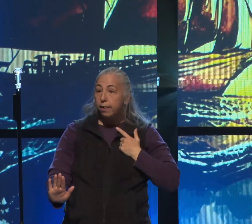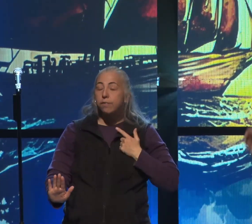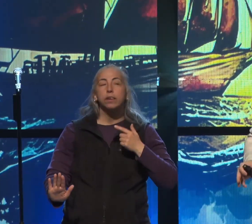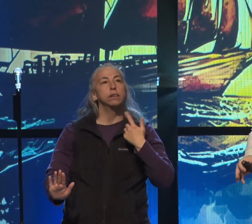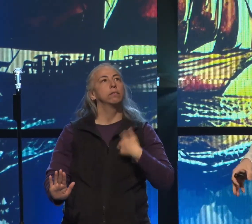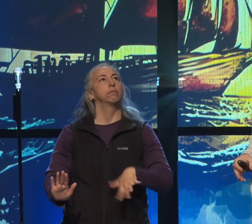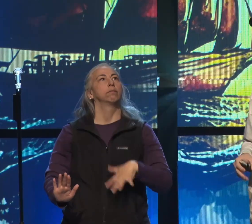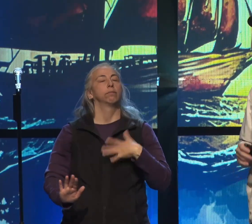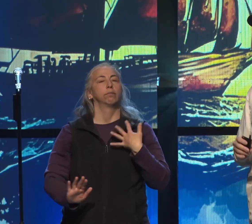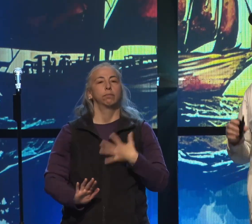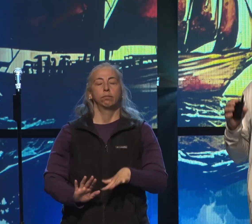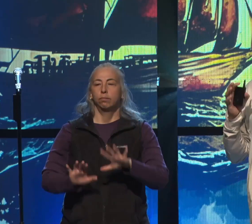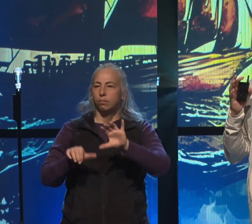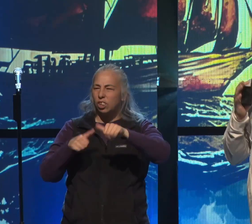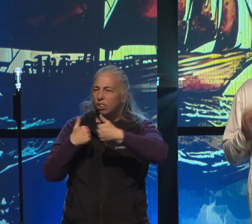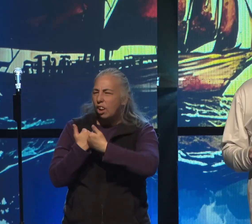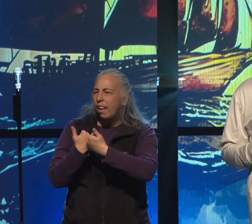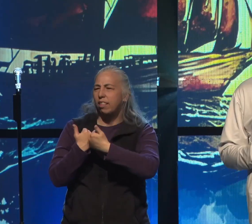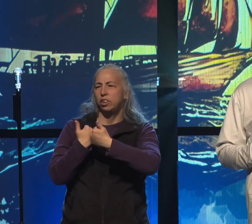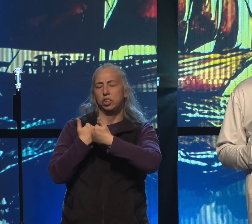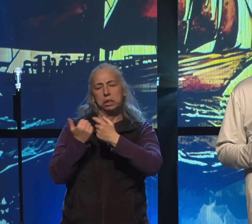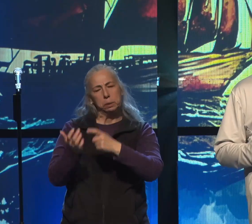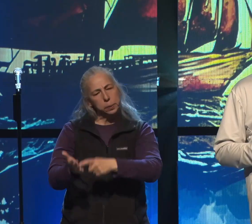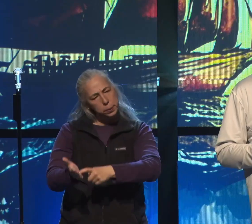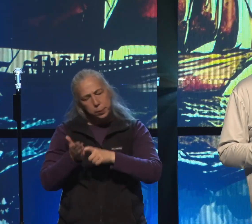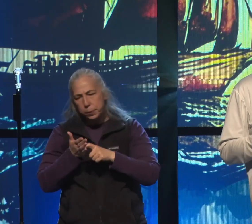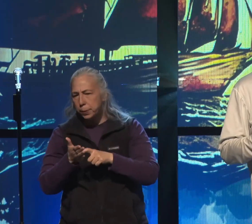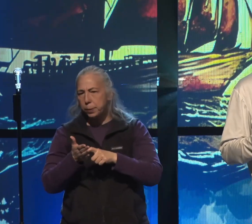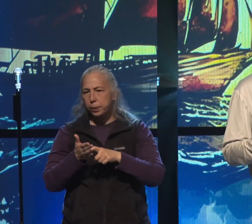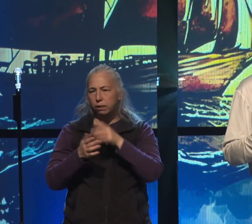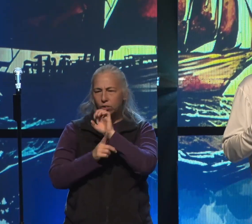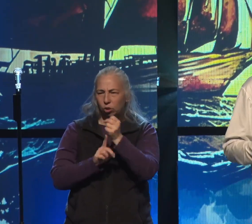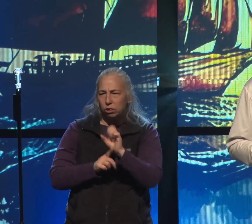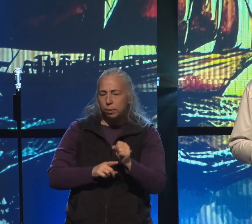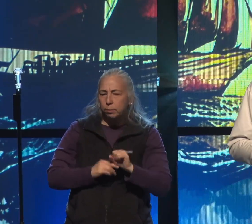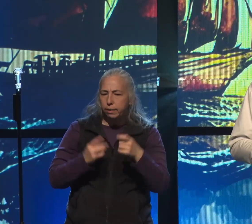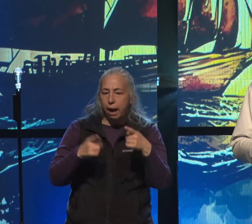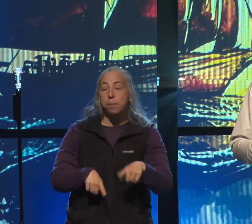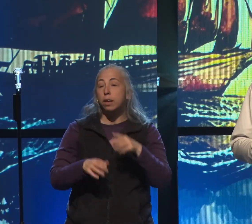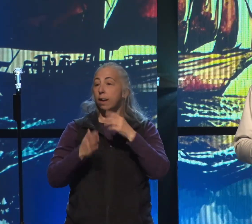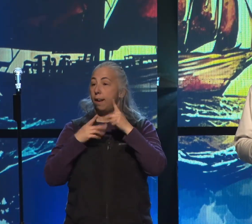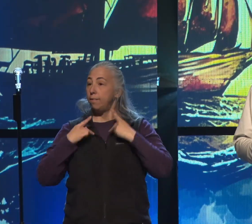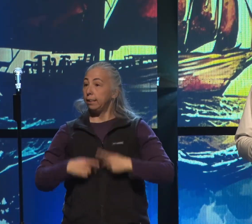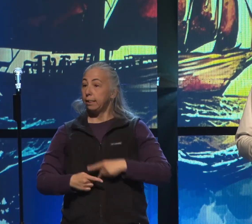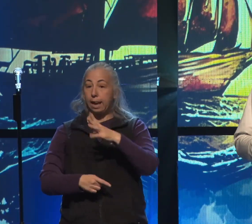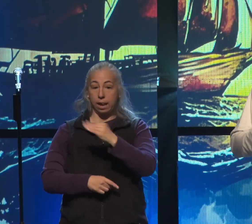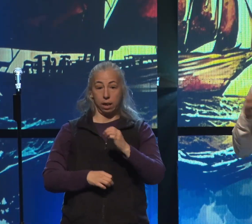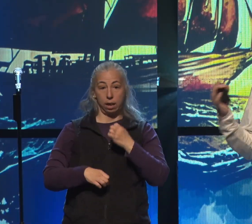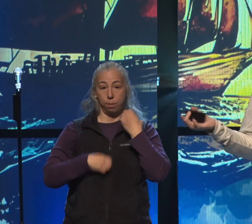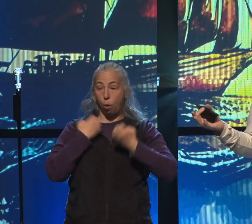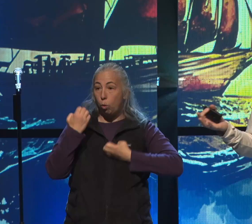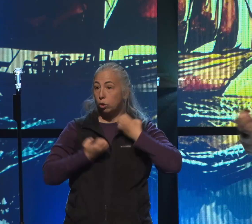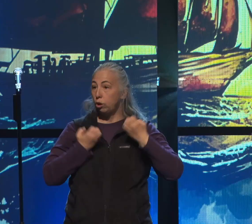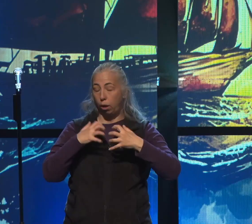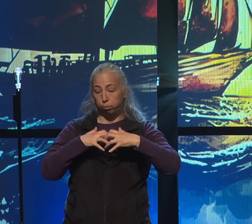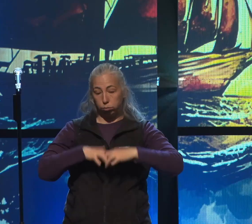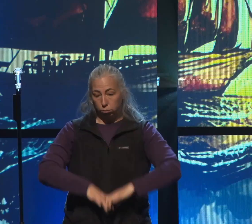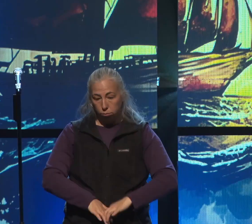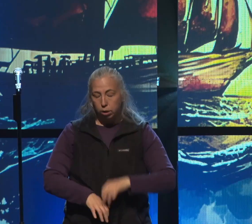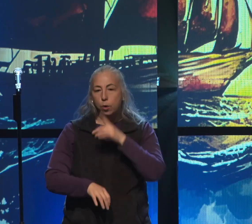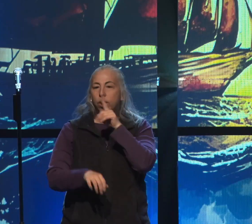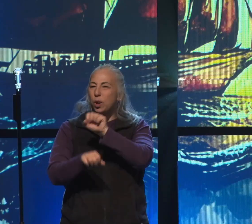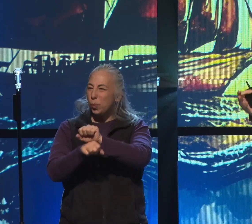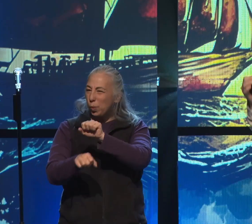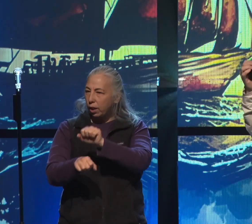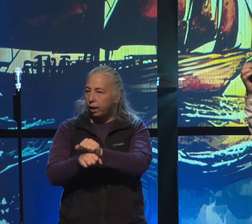some incredibly challenging and demanding circumstances, both physically and emotionally. The working conditions, obviously